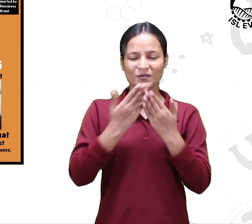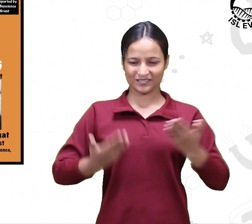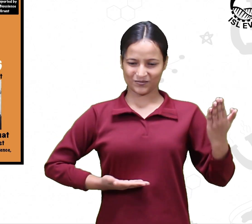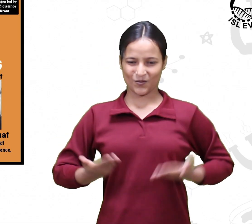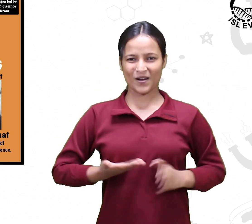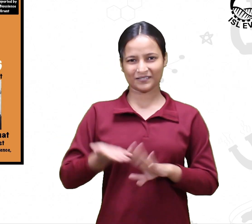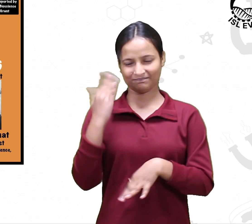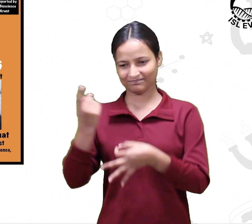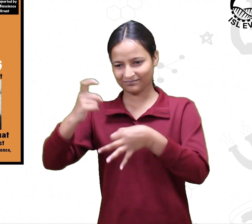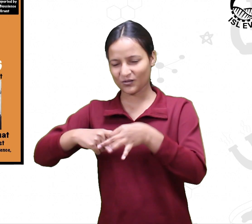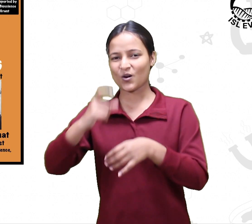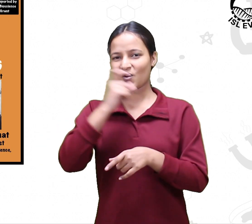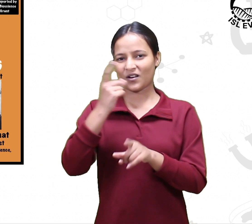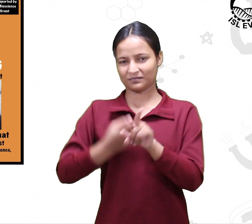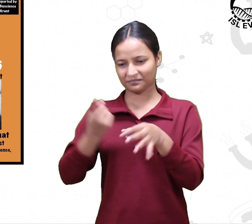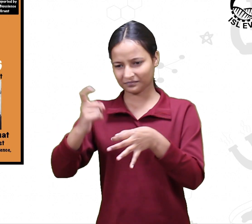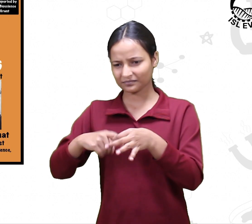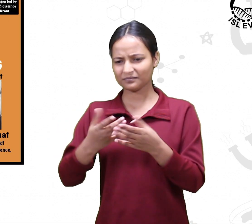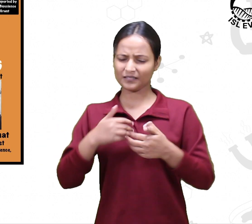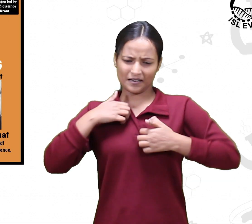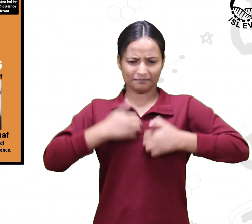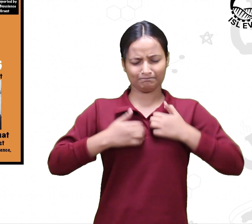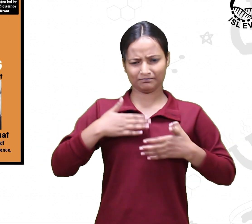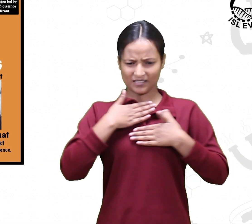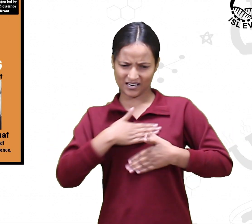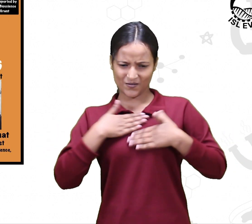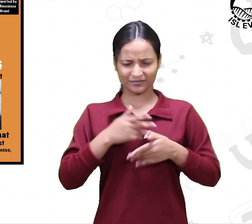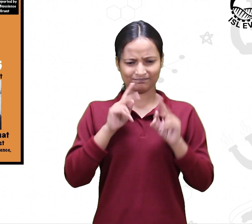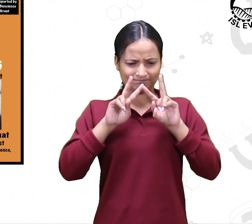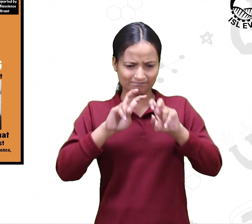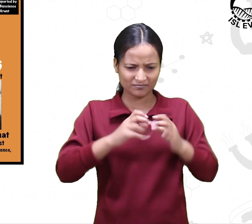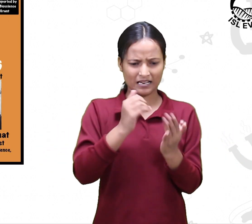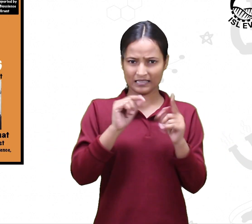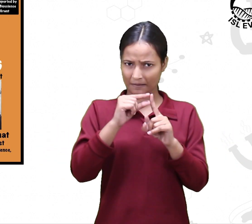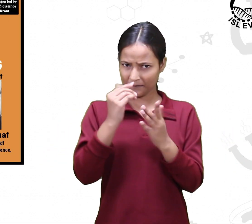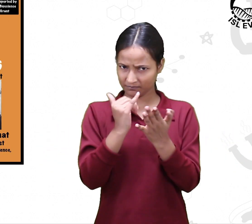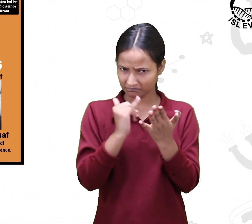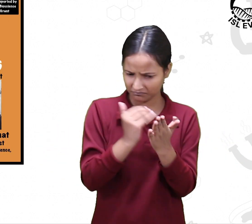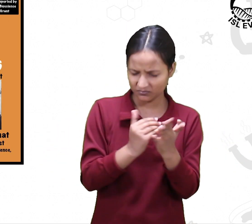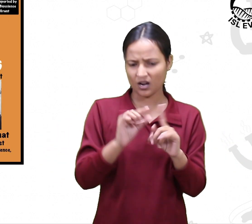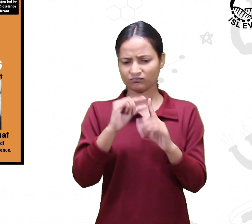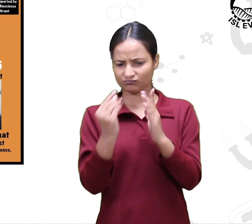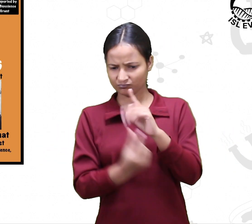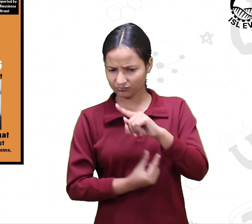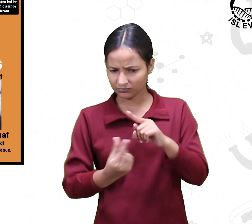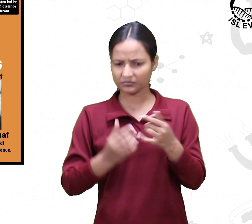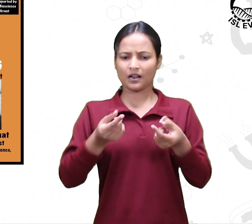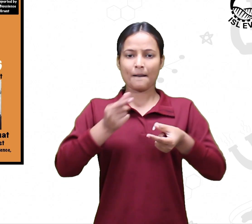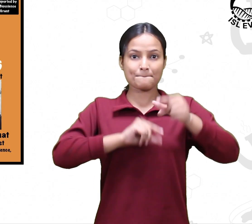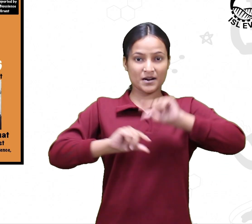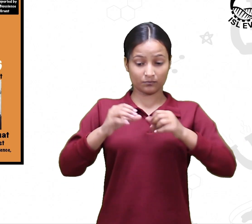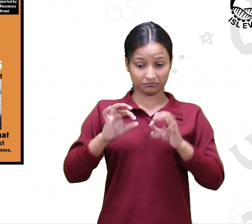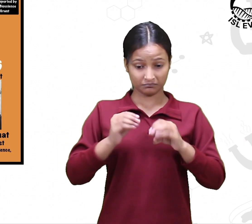a very good medical school in Calcutta, and I was enjoying my first year when I was exposed to topics